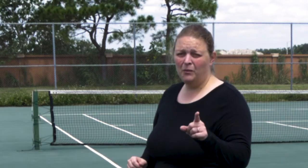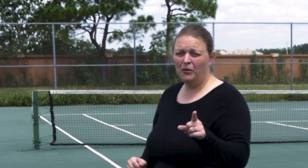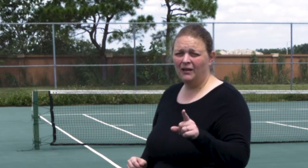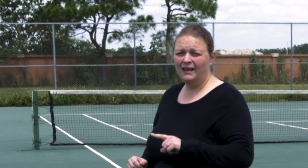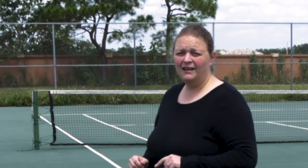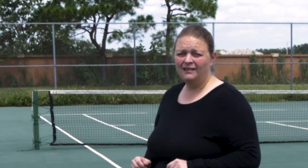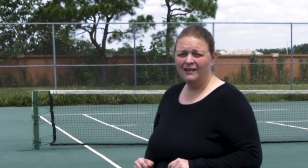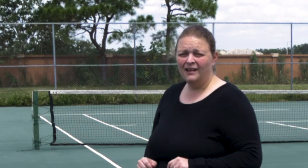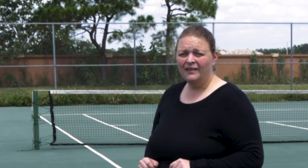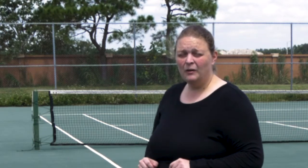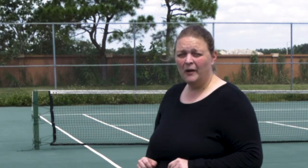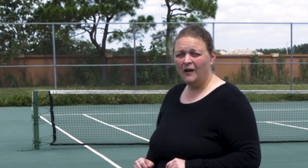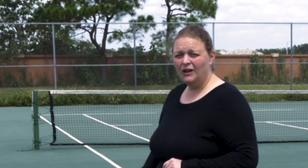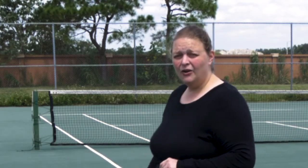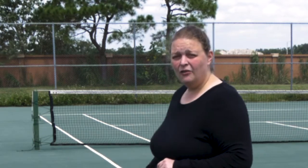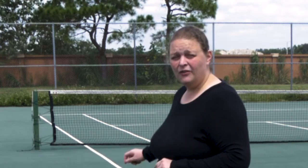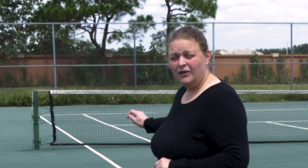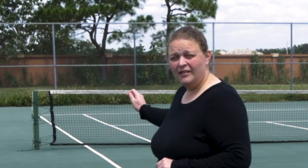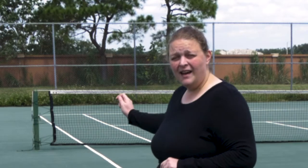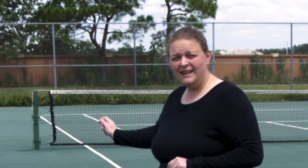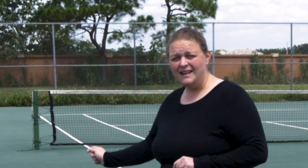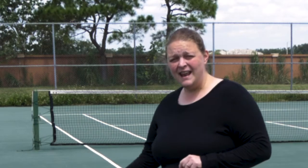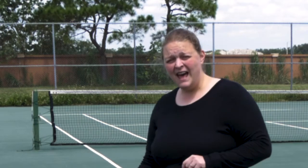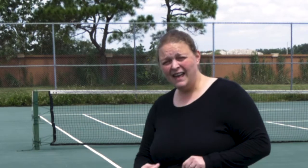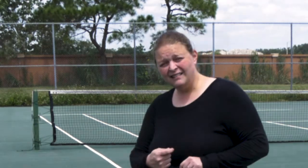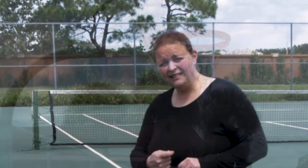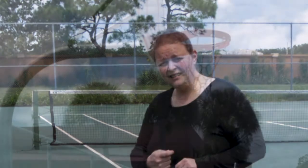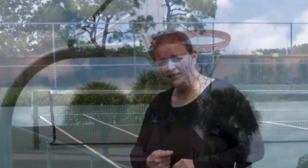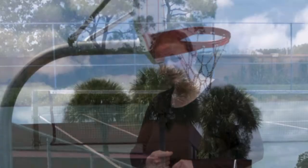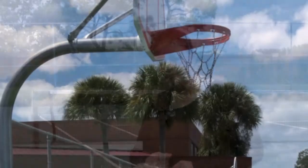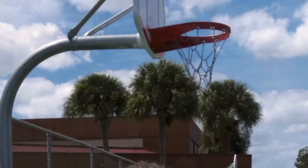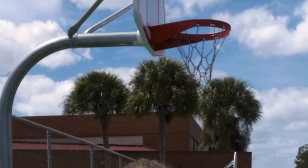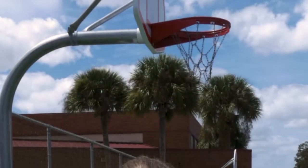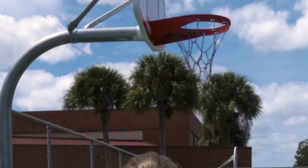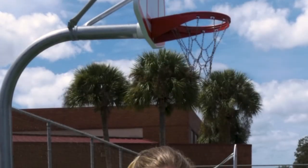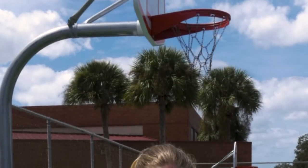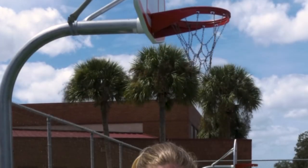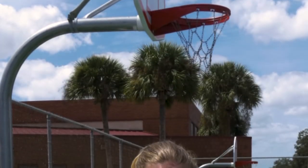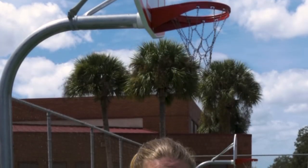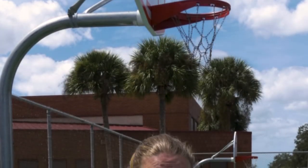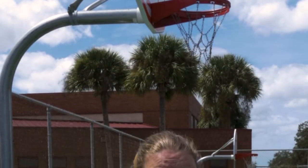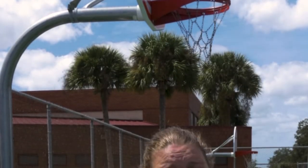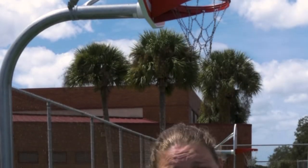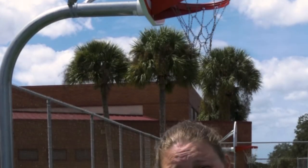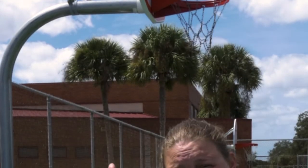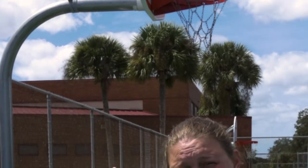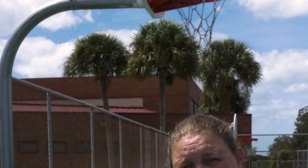people hit the ball over the net. The next thing I see is a basketball